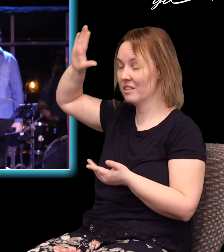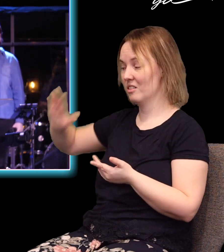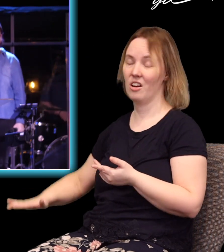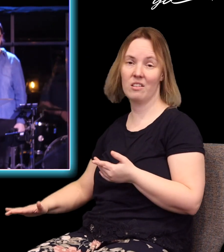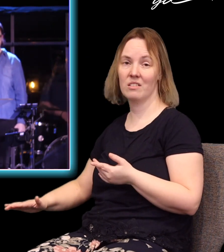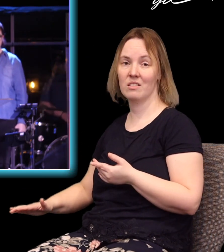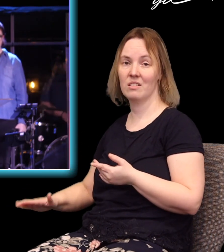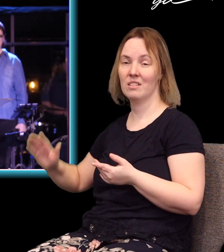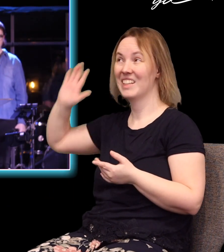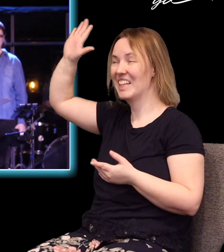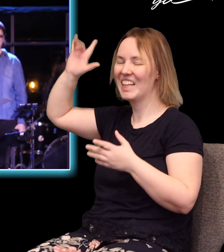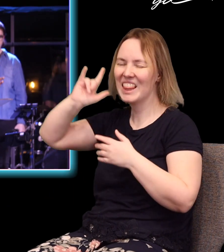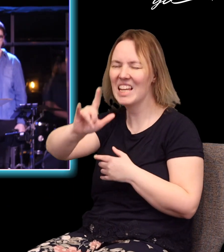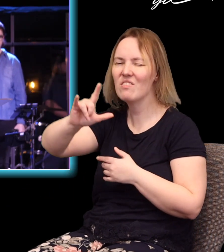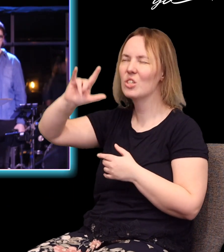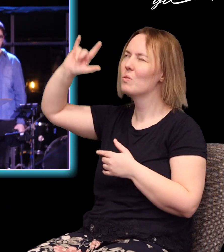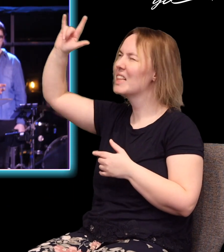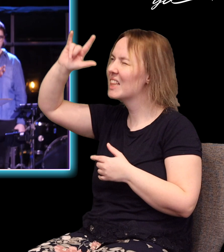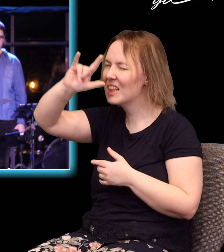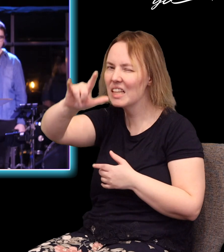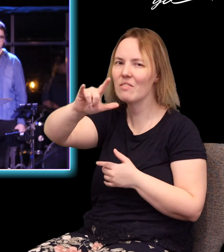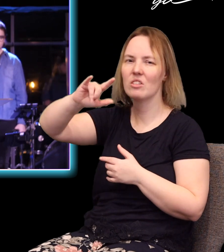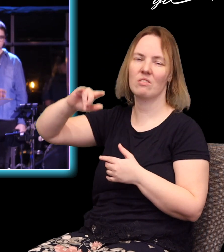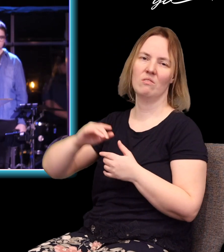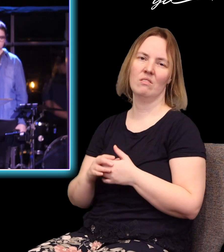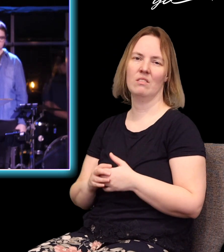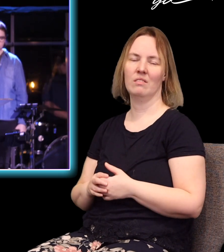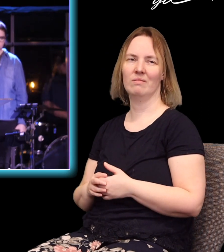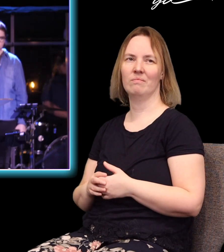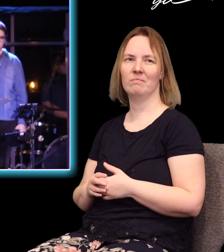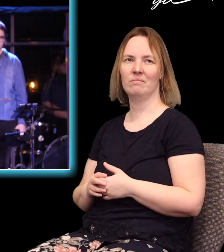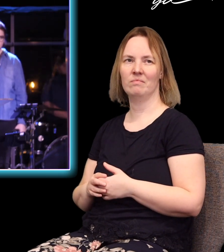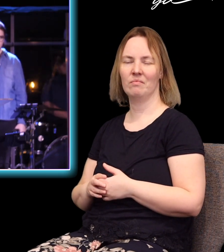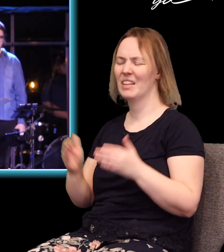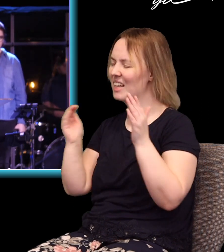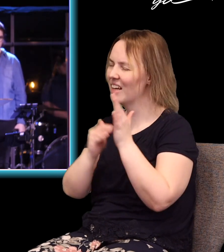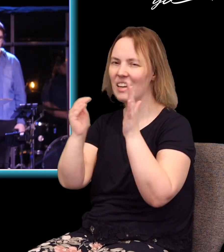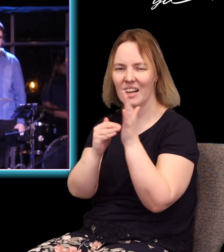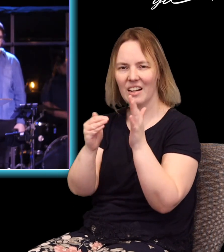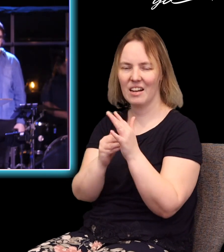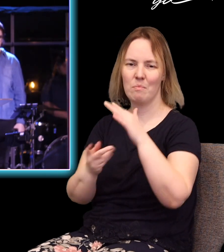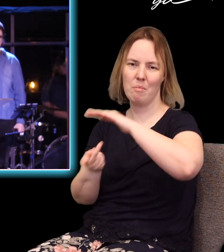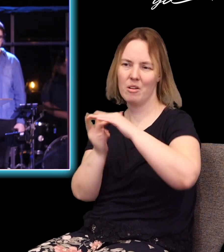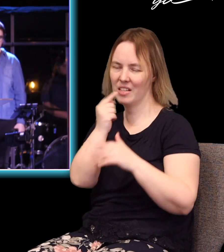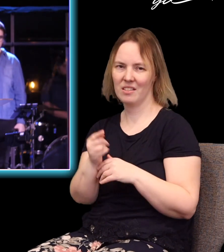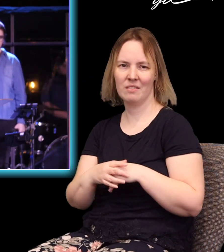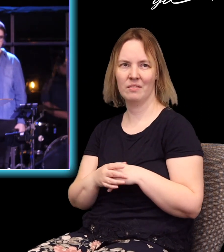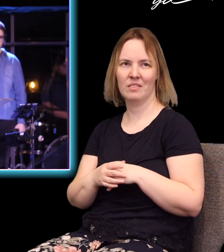child. I love you, I love you, I love you, I love you. Over and over again, Paul